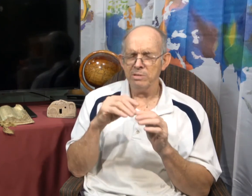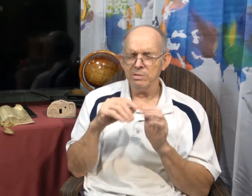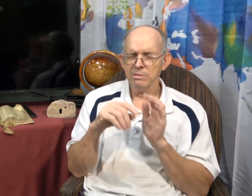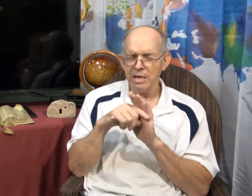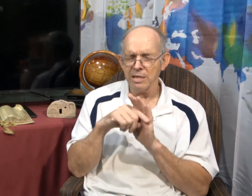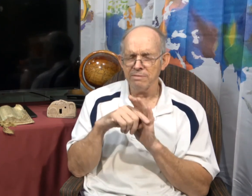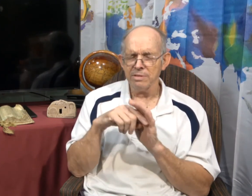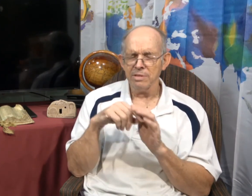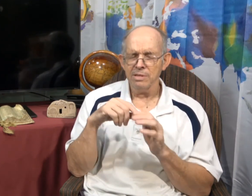Negative.